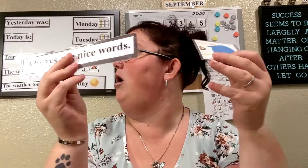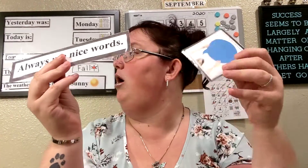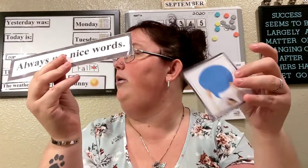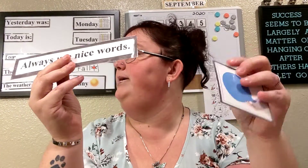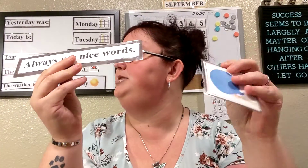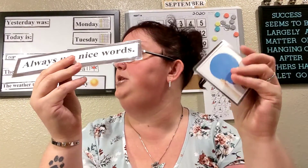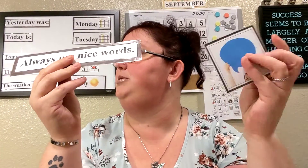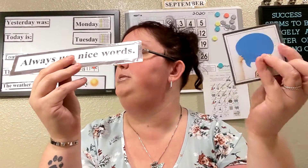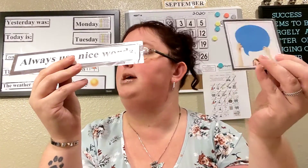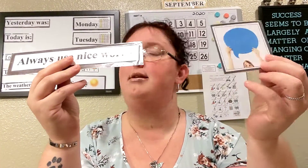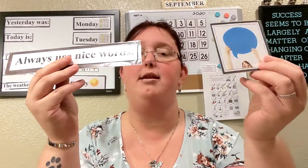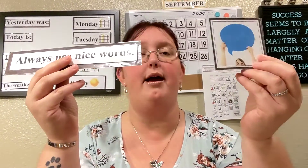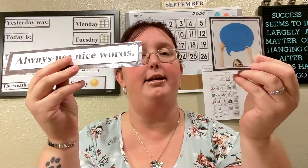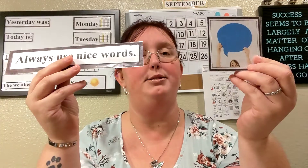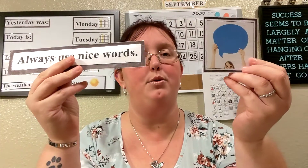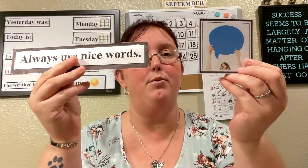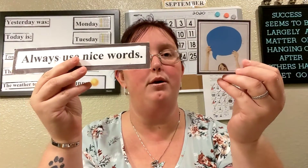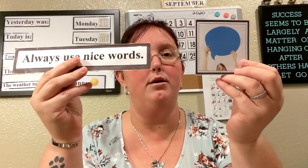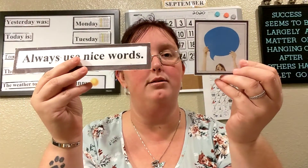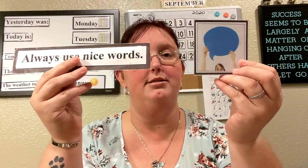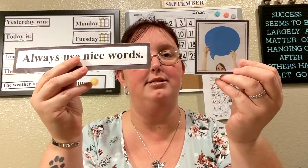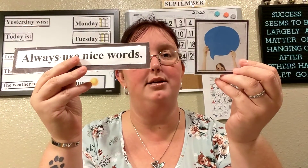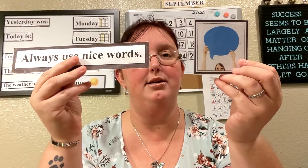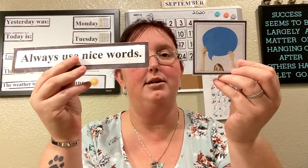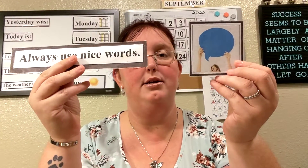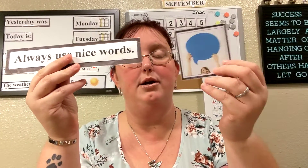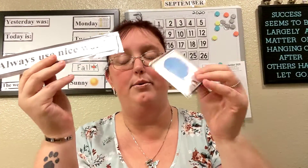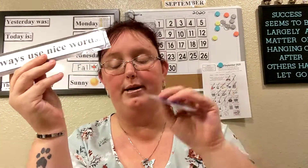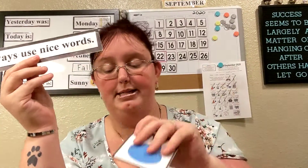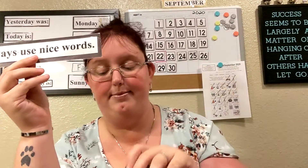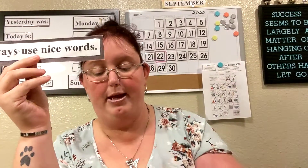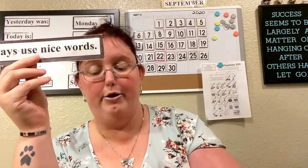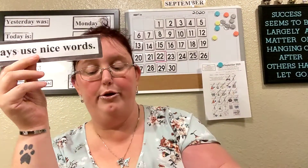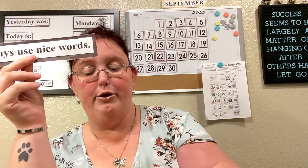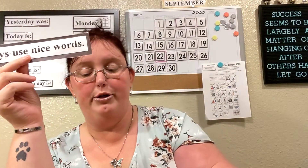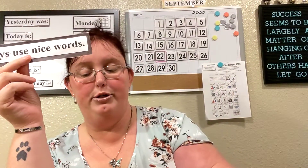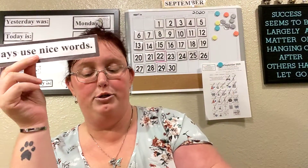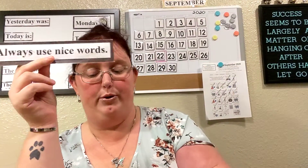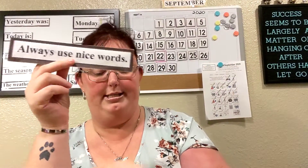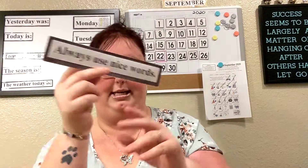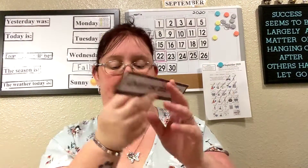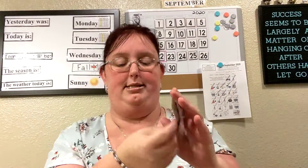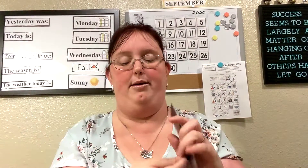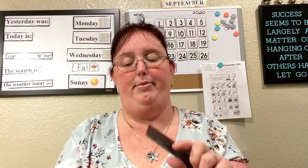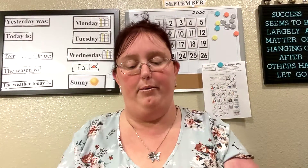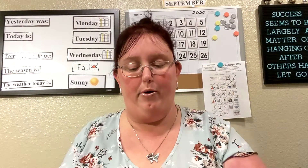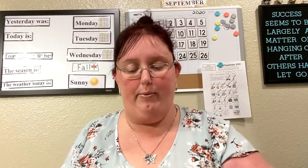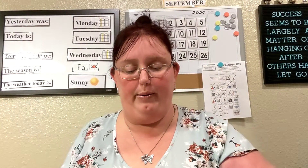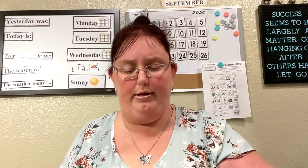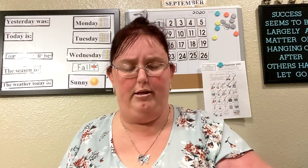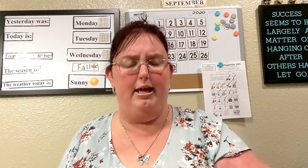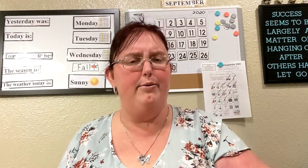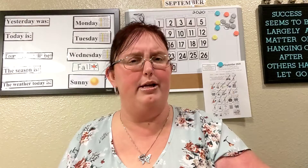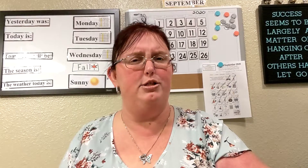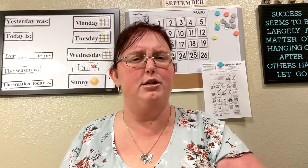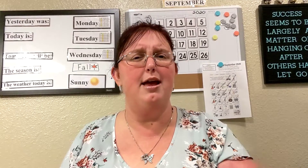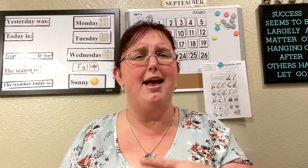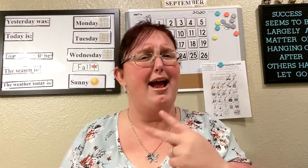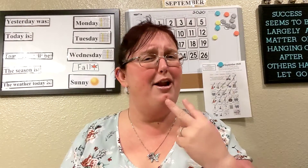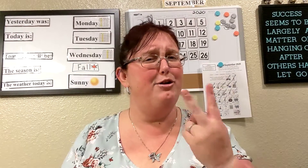Yeah. Always use nice words. We need to make good choices and be appropriate with our language and our